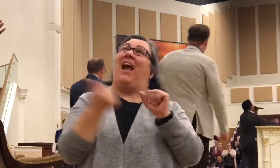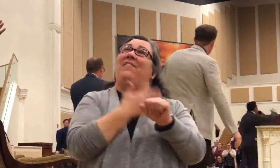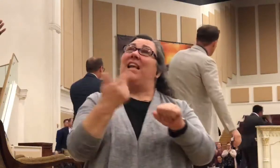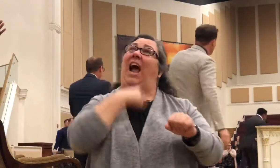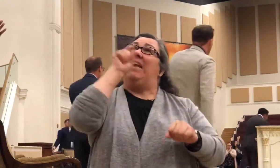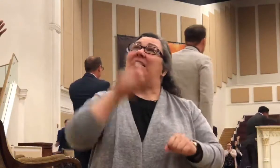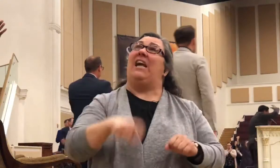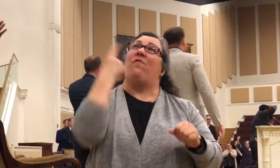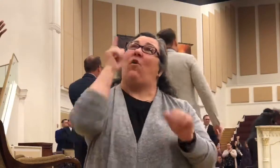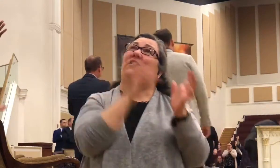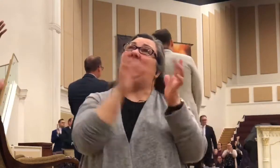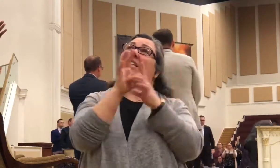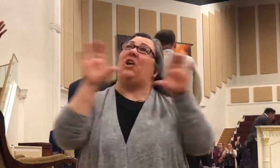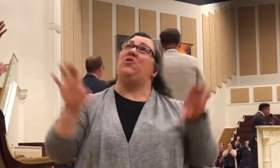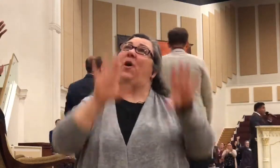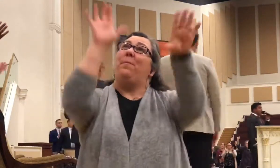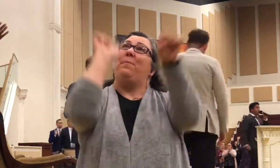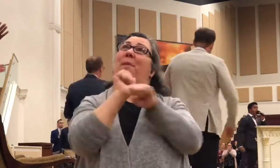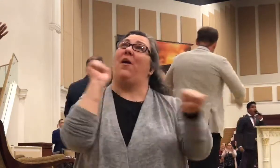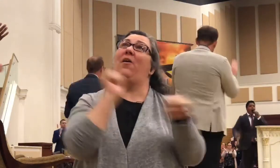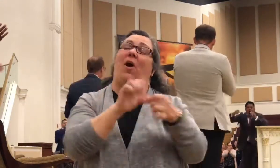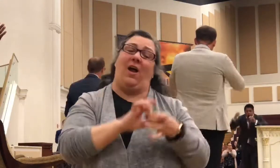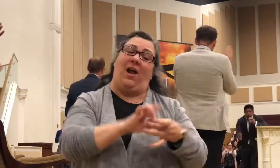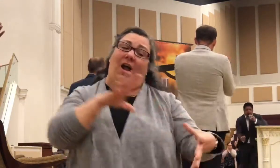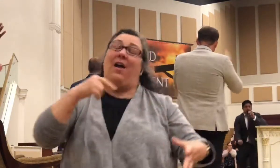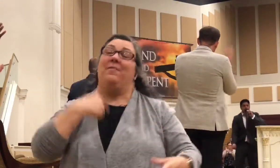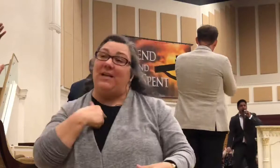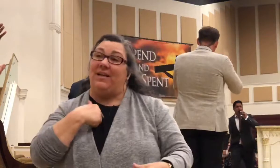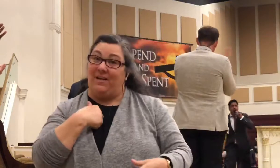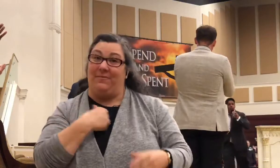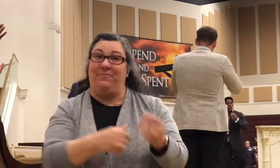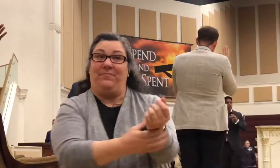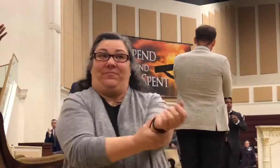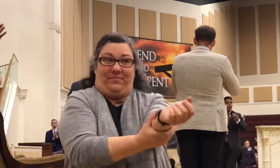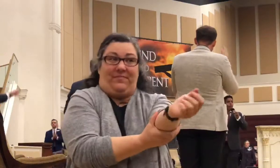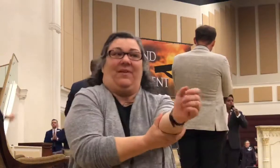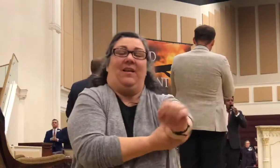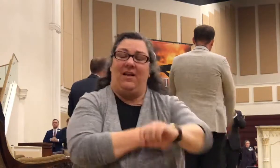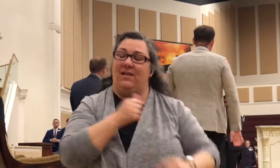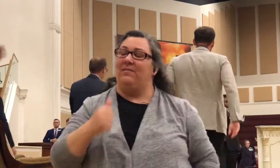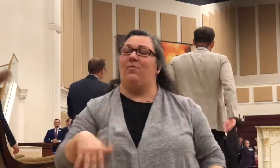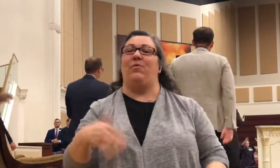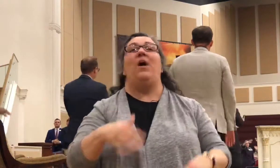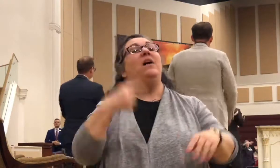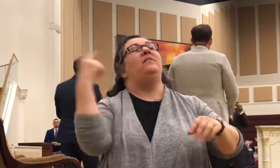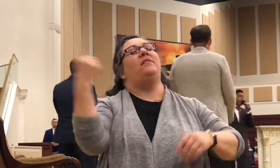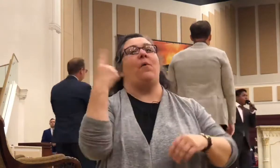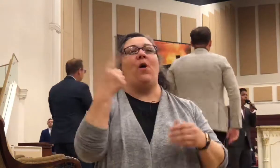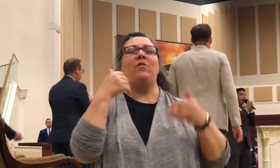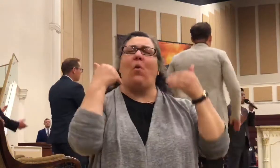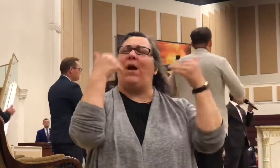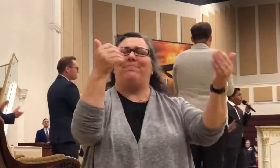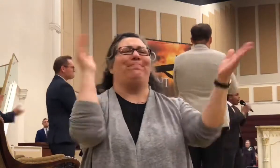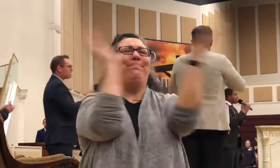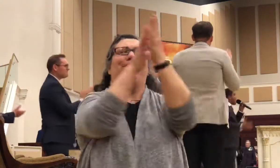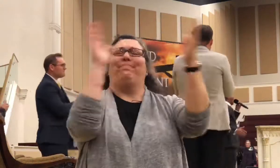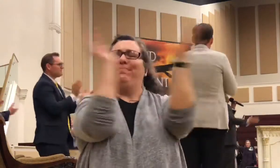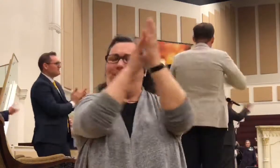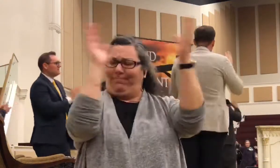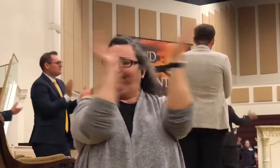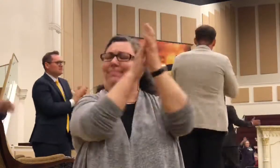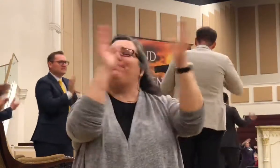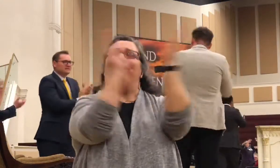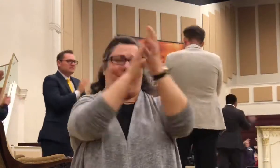ingredients for Jesus to set me free here today. Somebody give the Lord a big round of